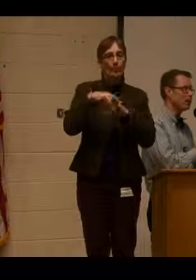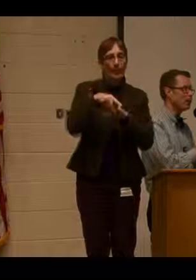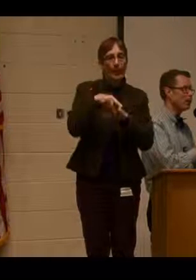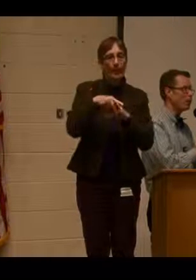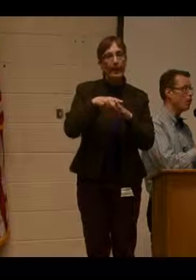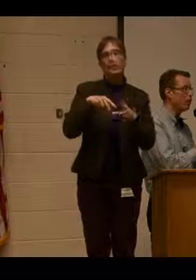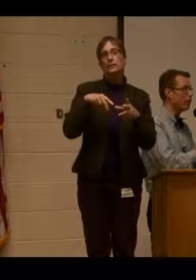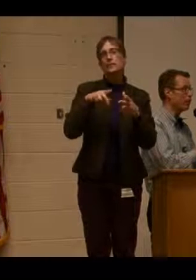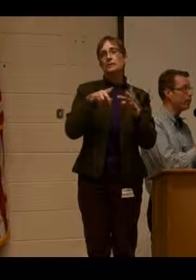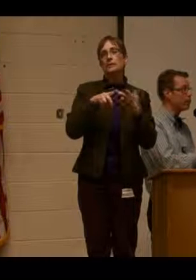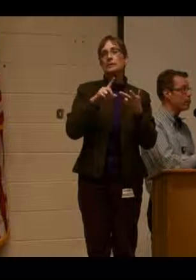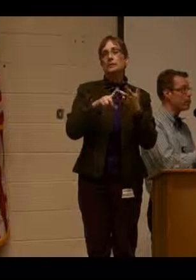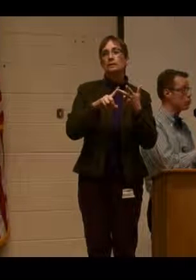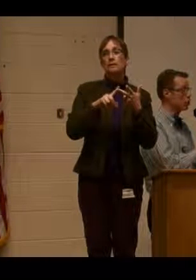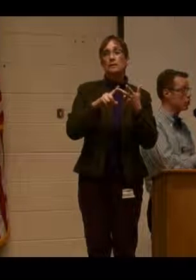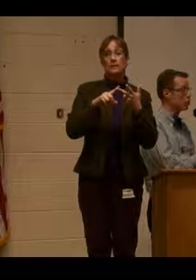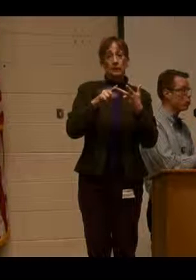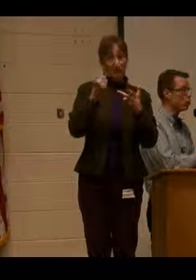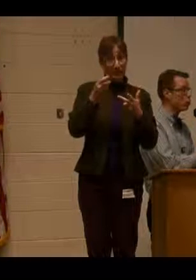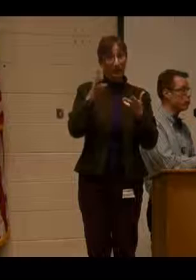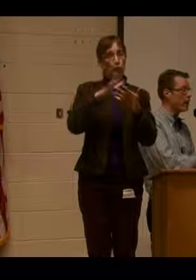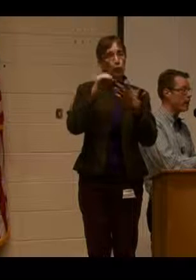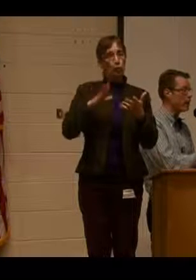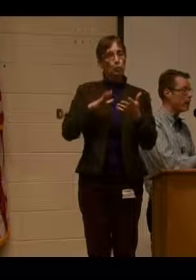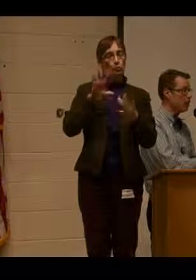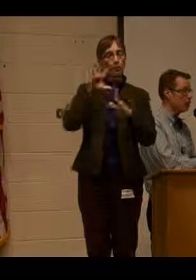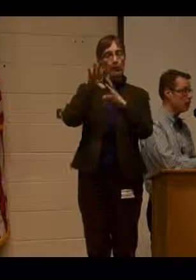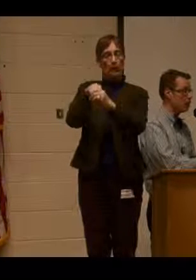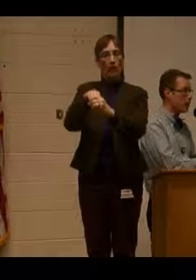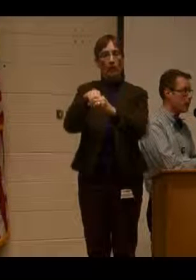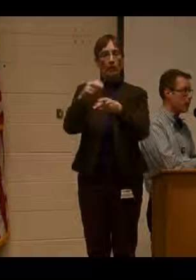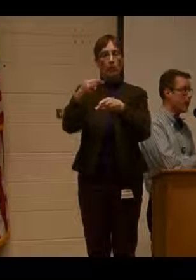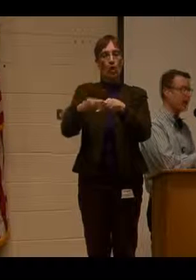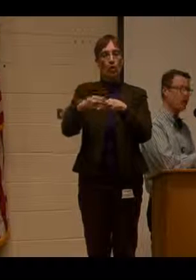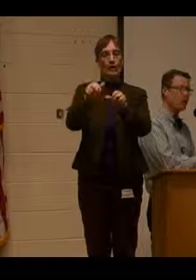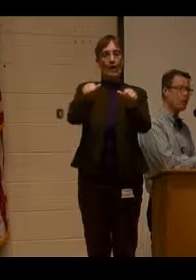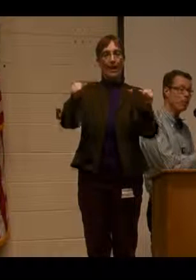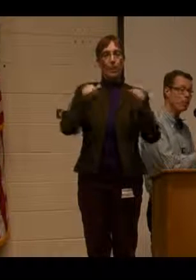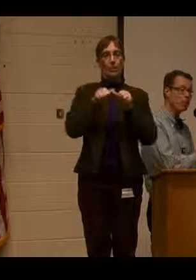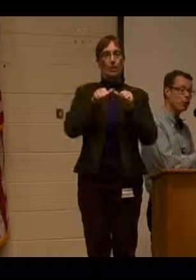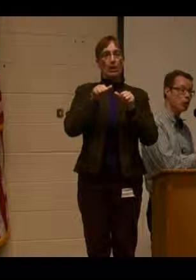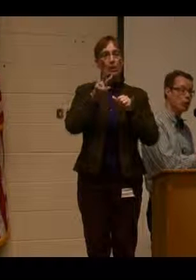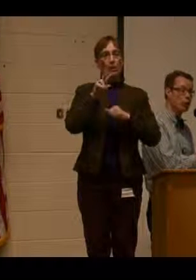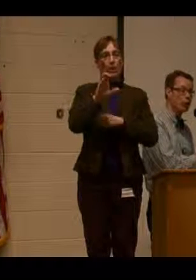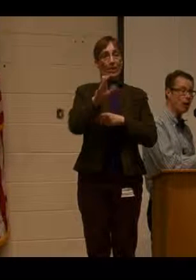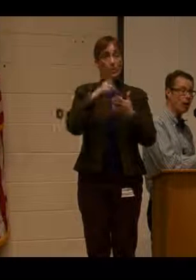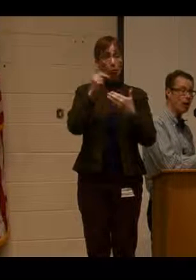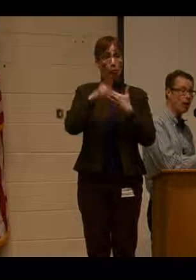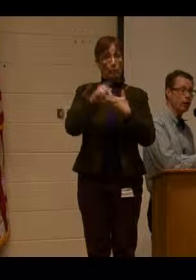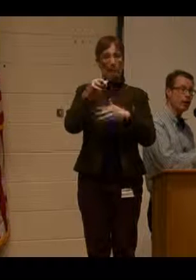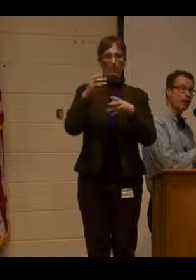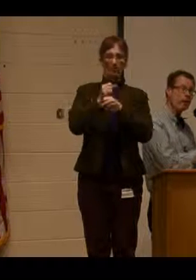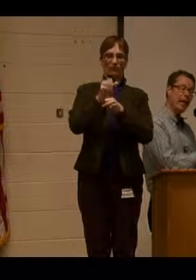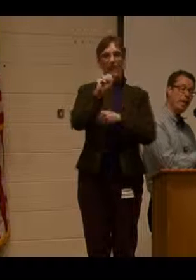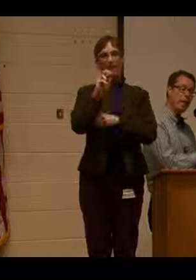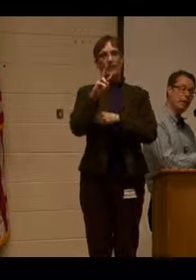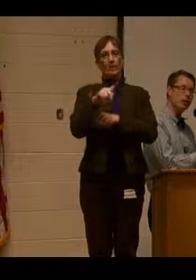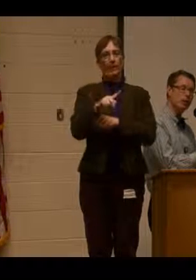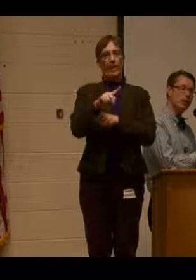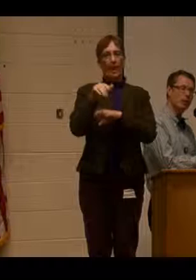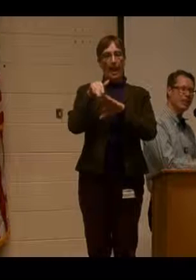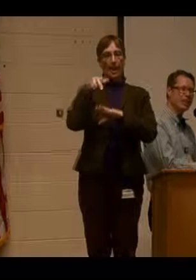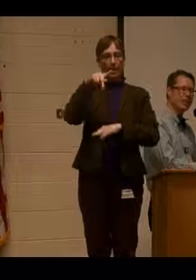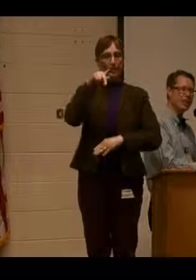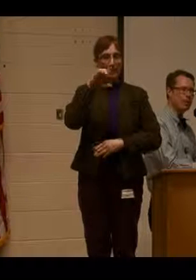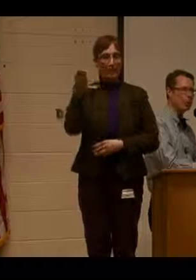Vocational Program, or AVP program, as part of Pikes Peak Community College. They have 22 certificate programs,